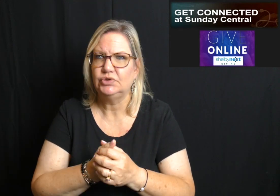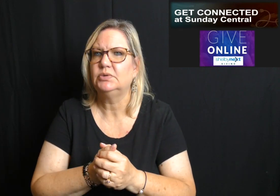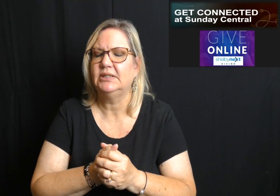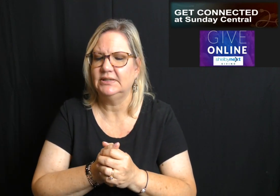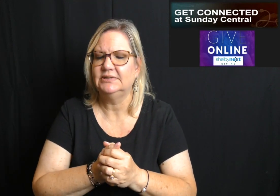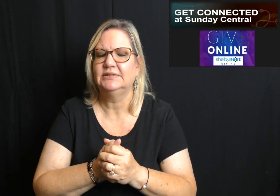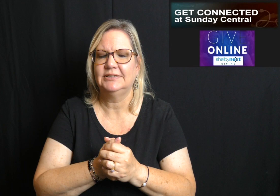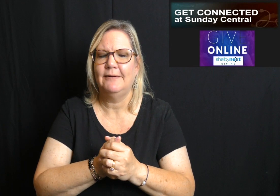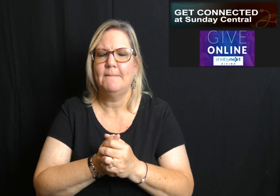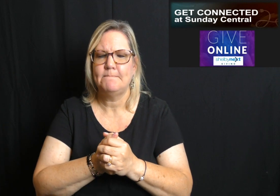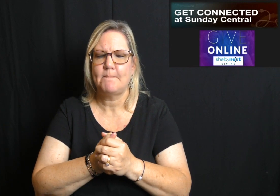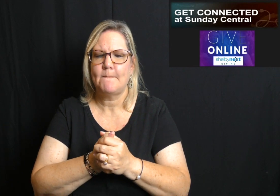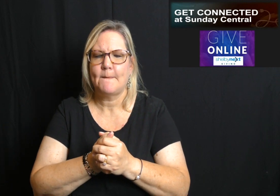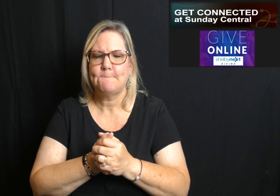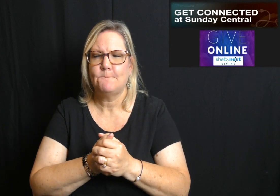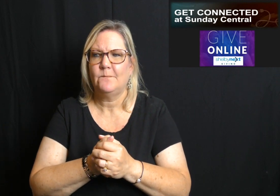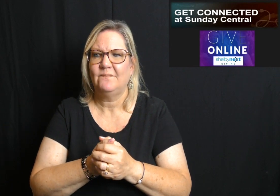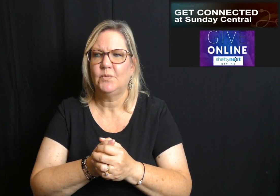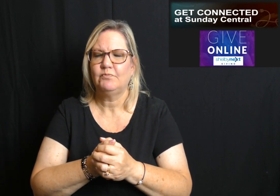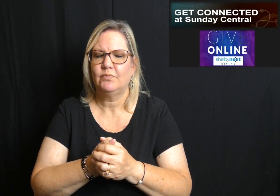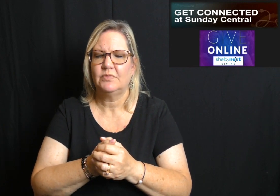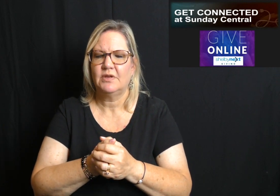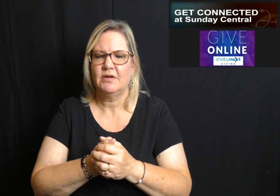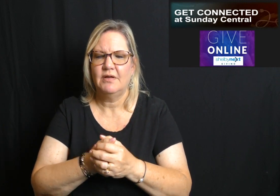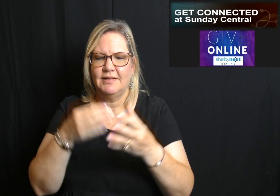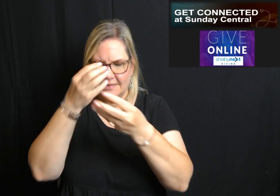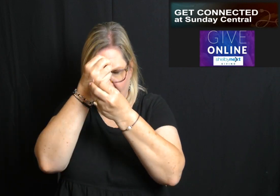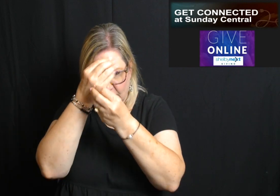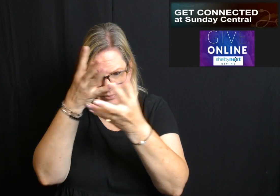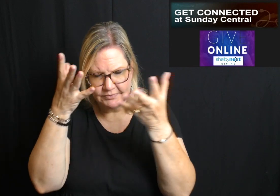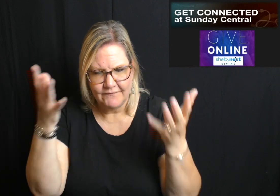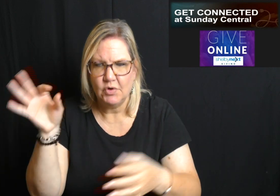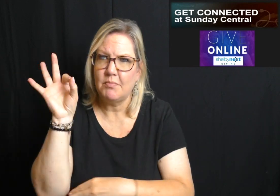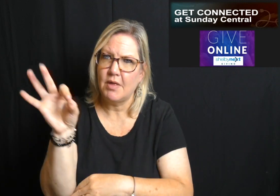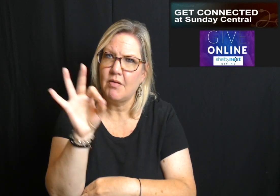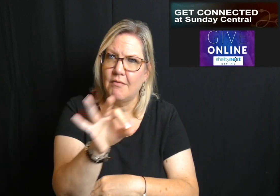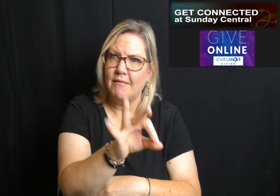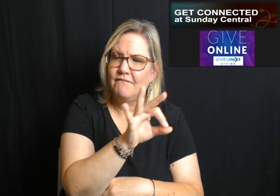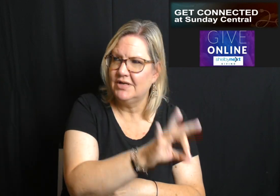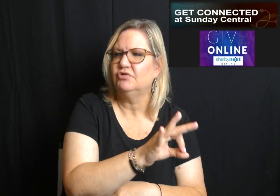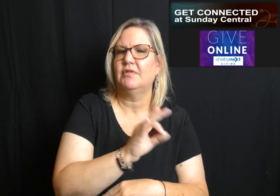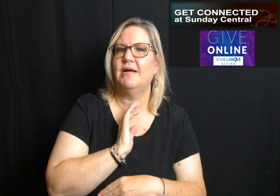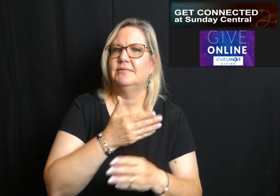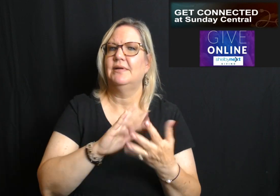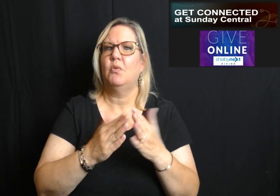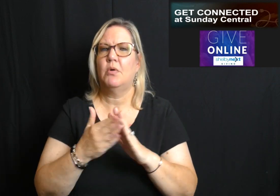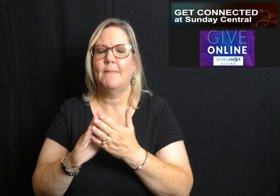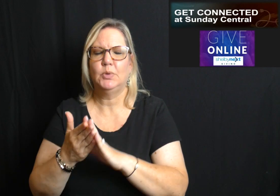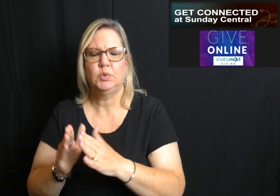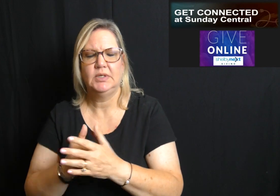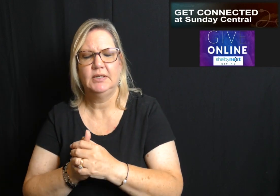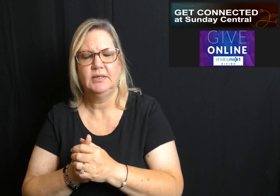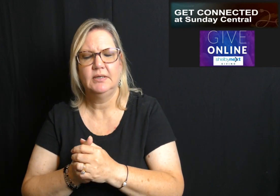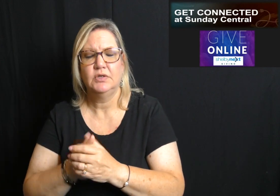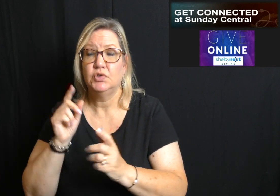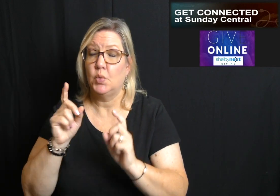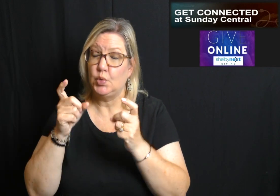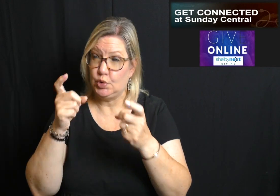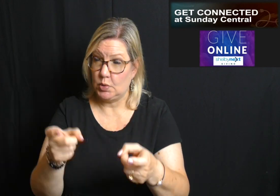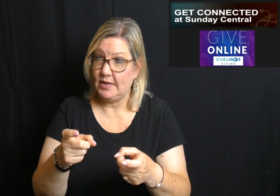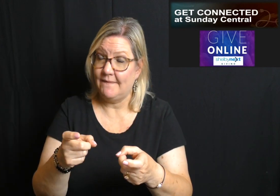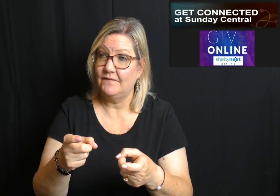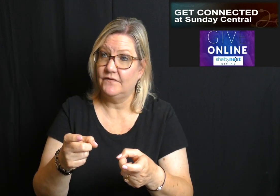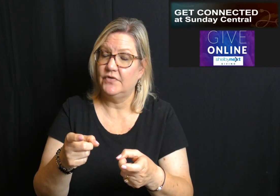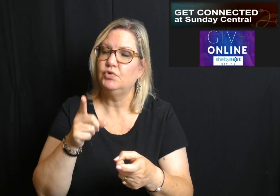to minister to our community. That's how we continue to reach and advance with the gospel. So when you give, you empower all those